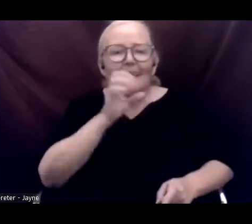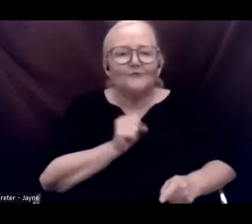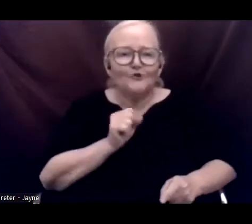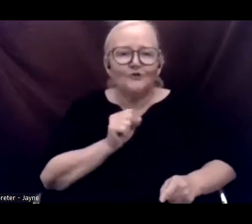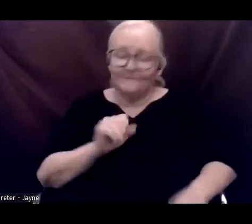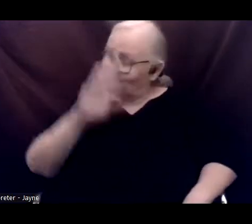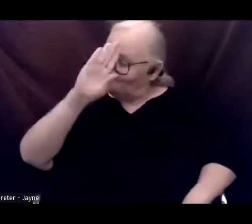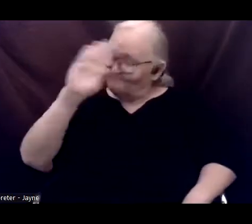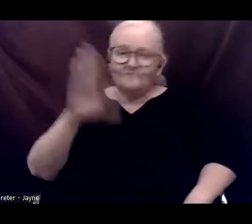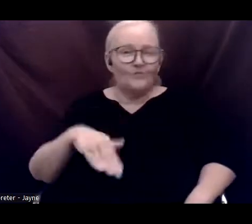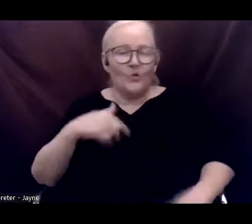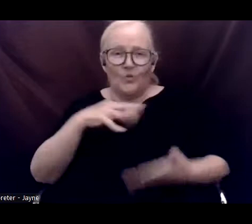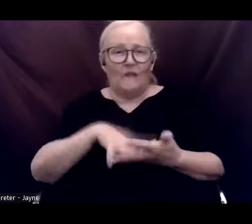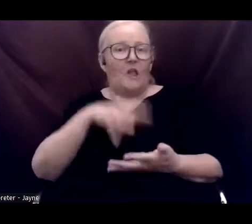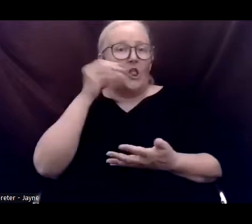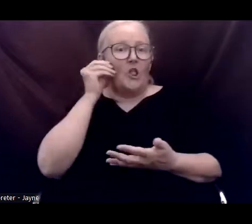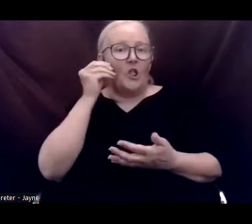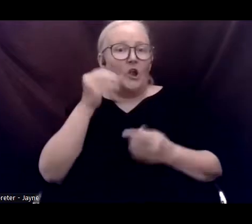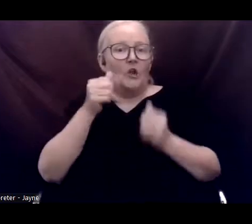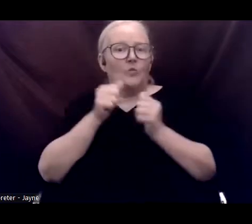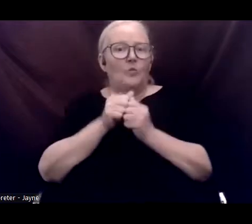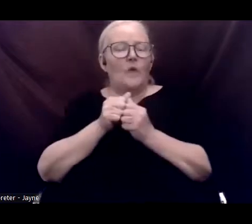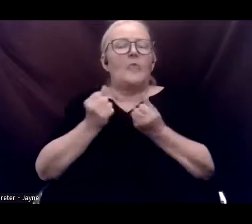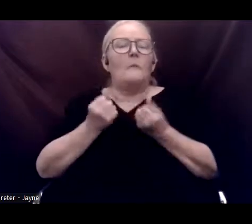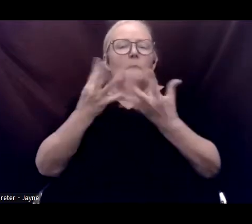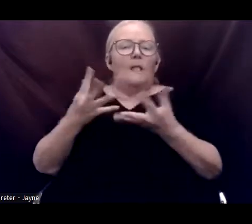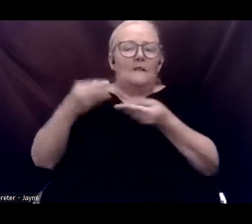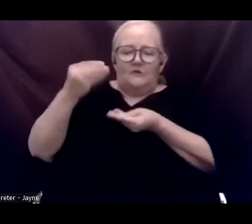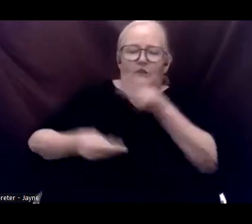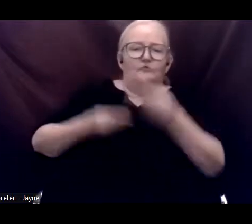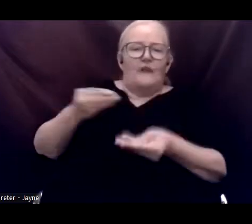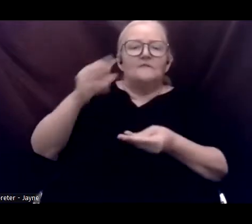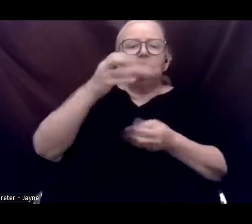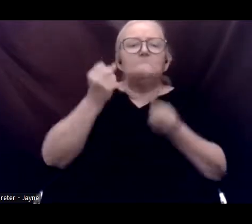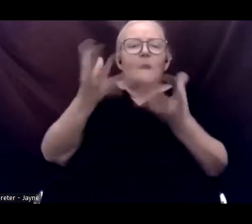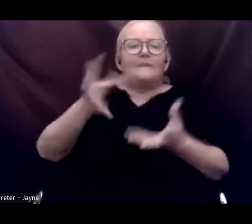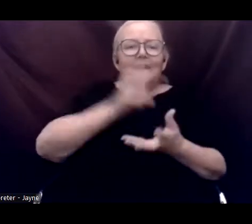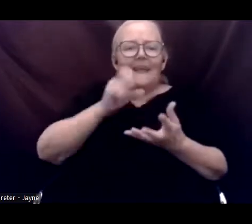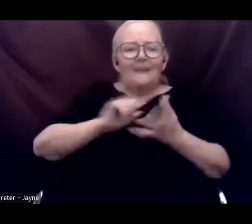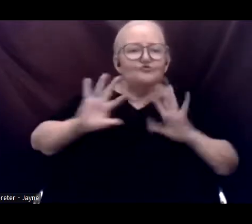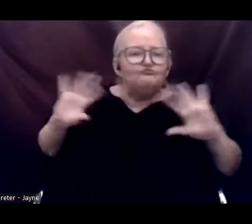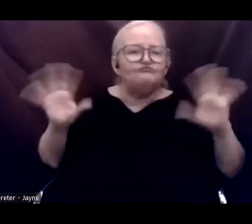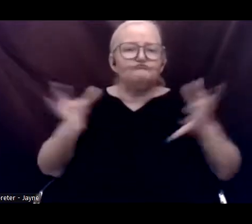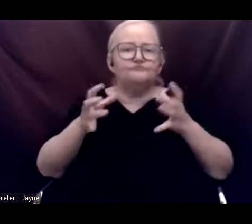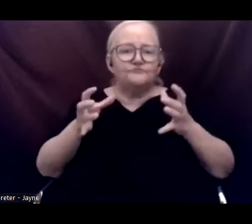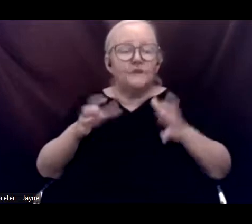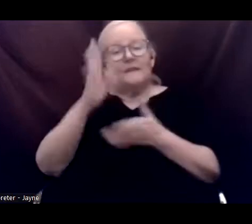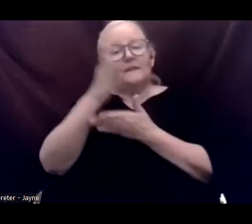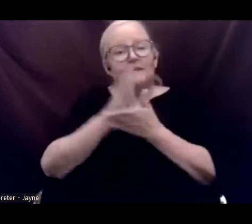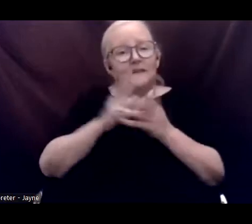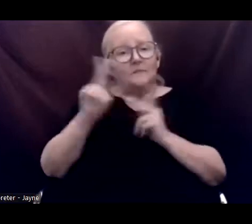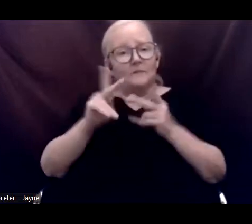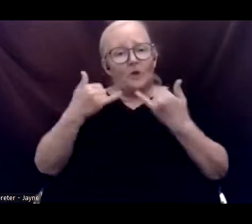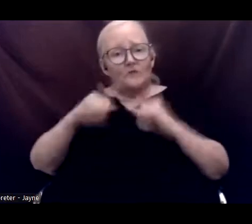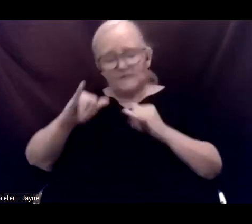that we all learn from being in multi-generational community. As some of you continue your religious